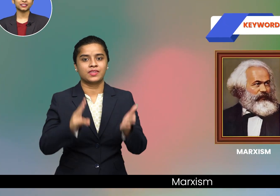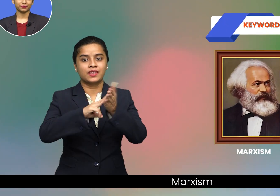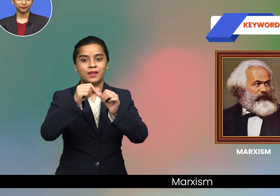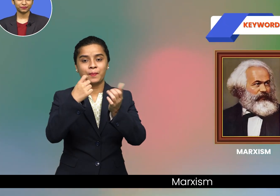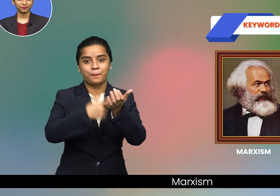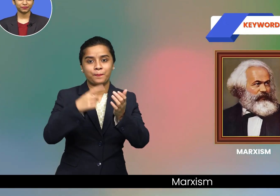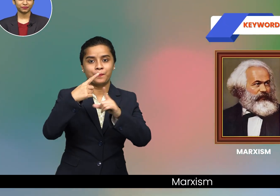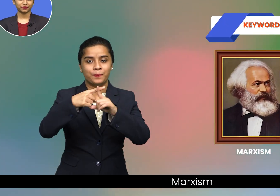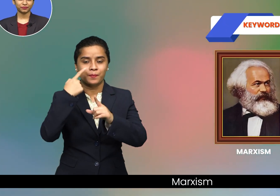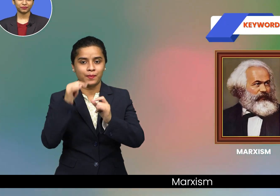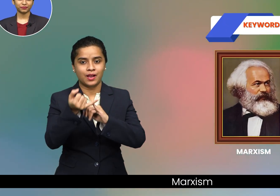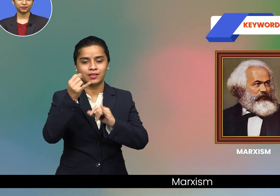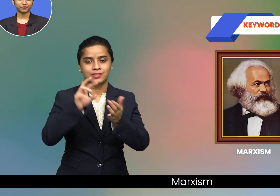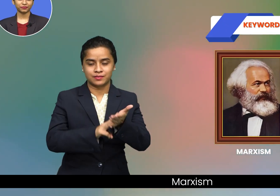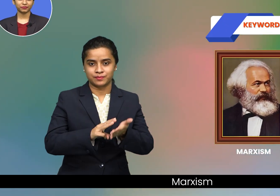Marxism.